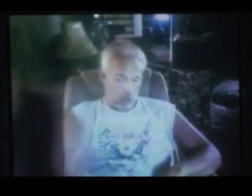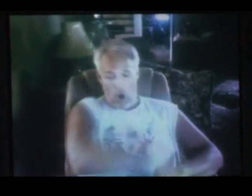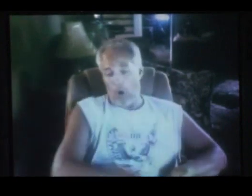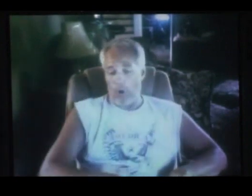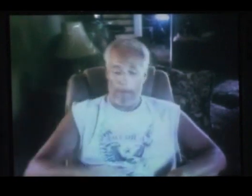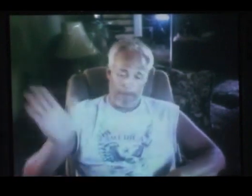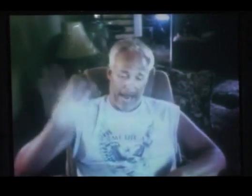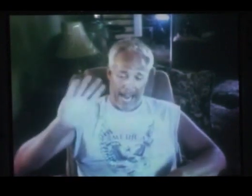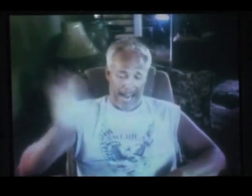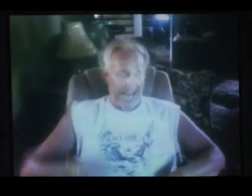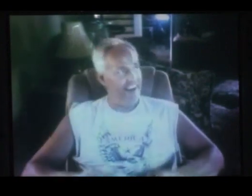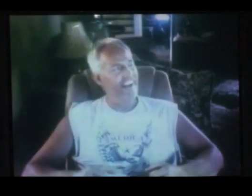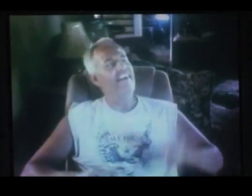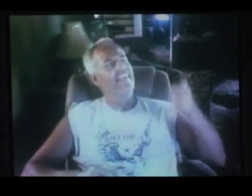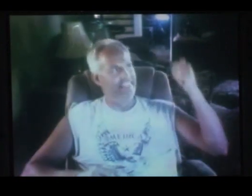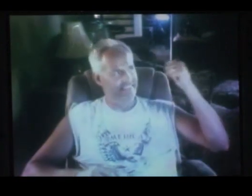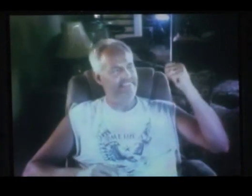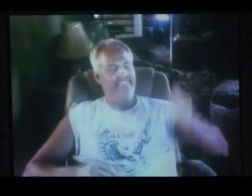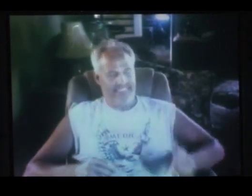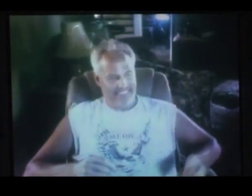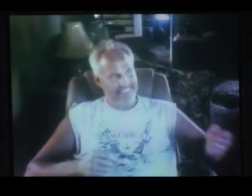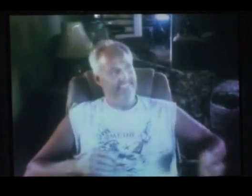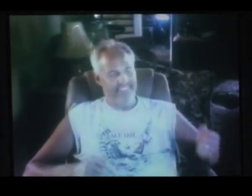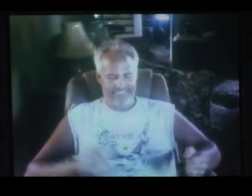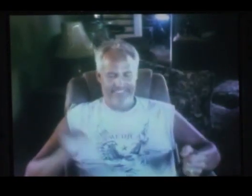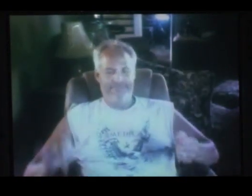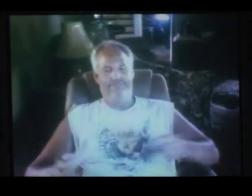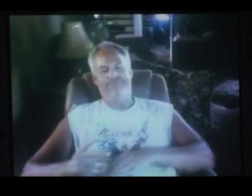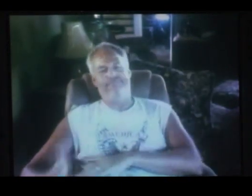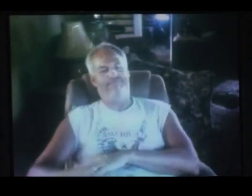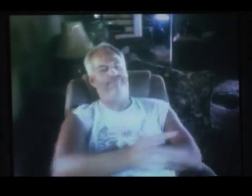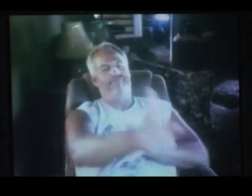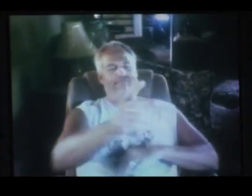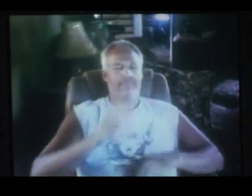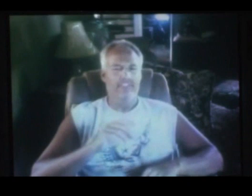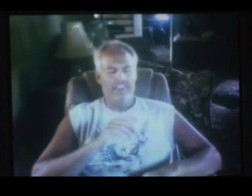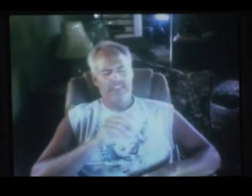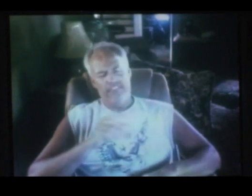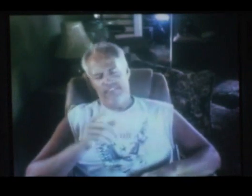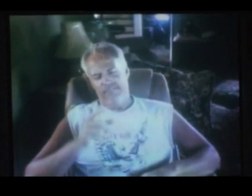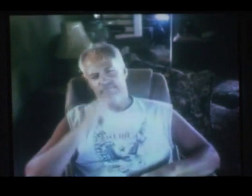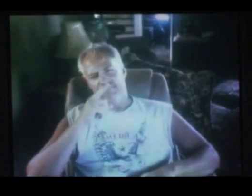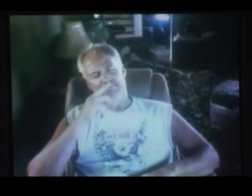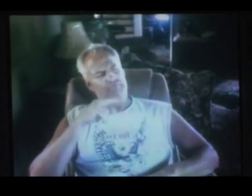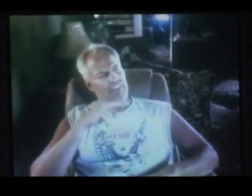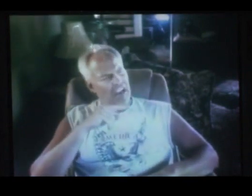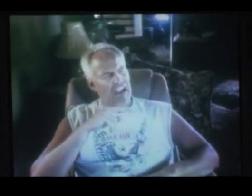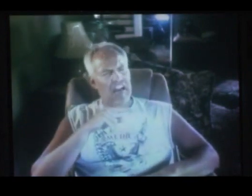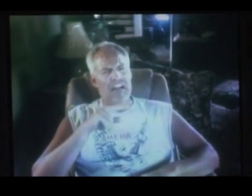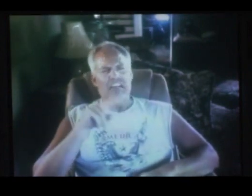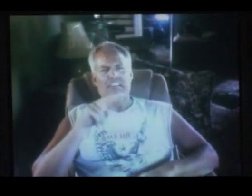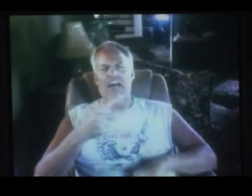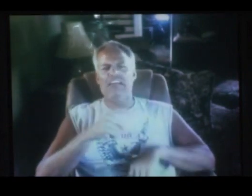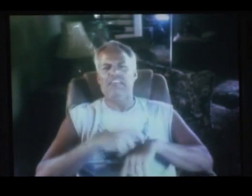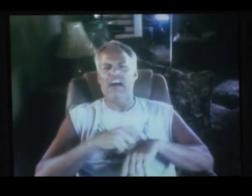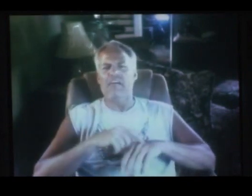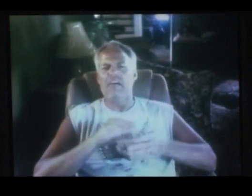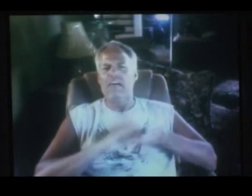Whatever, just go on. Bye, cool, bye. So he takes off and everything. So the hearing man looks over and he's like, wow,